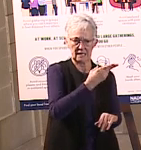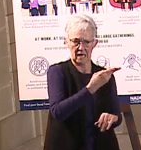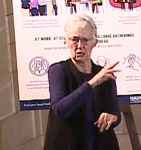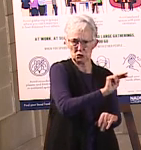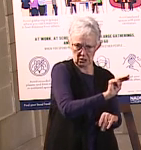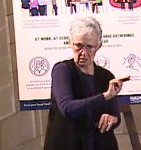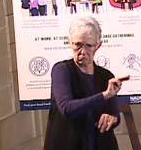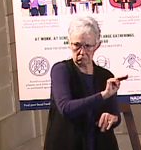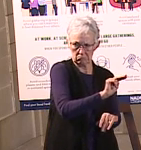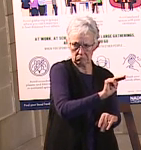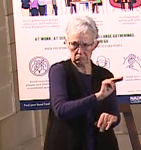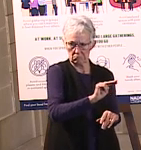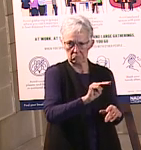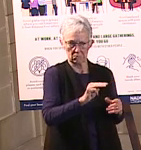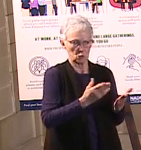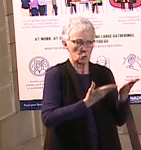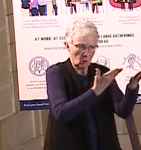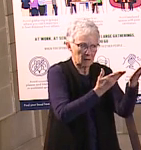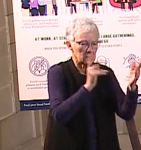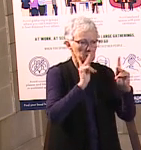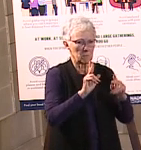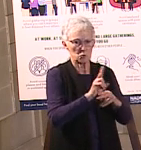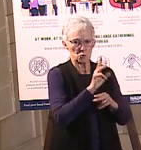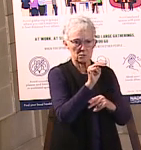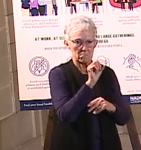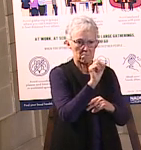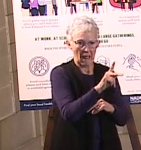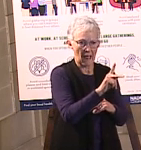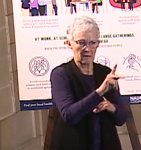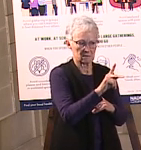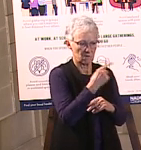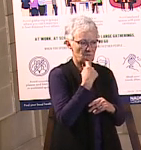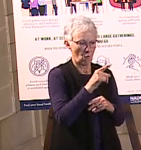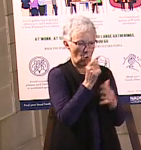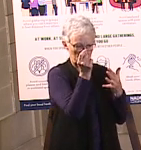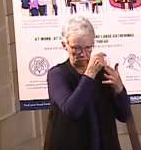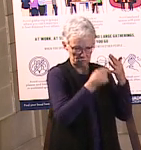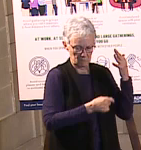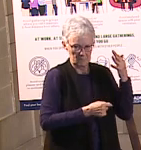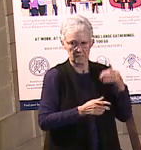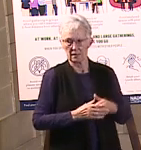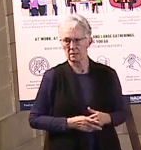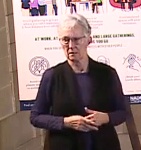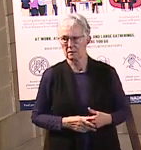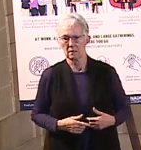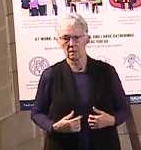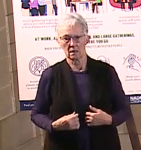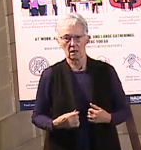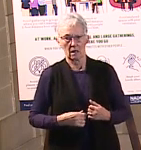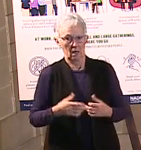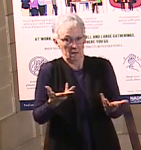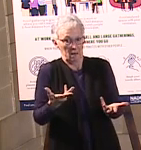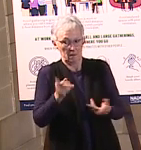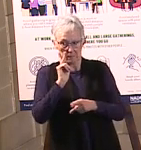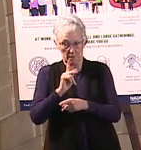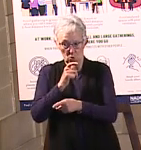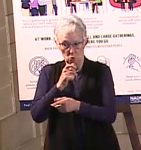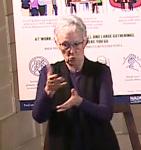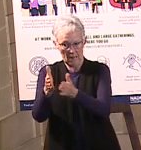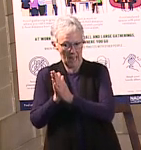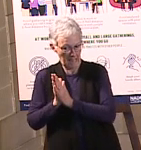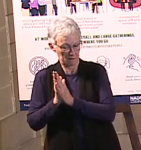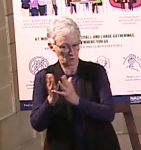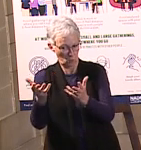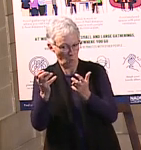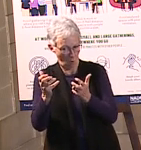mandate? And you know what, I guess if people are asking for that universal mask mandate, you probably ought to ask them. We're using masks